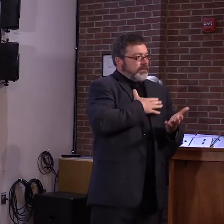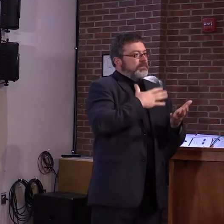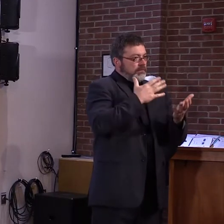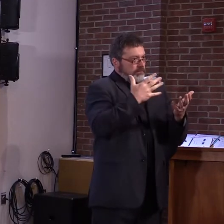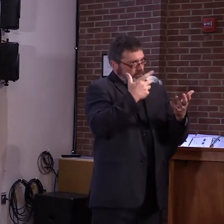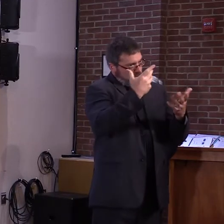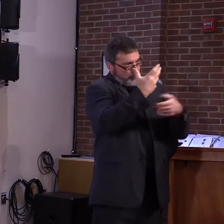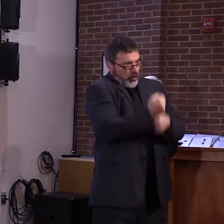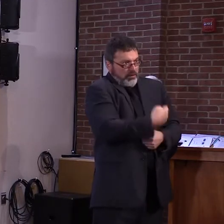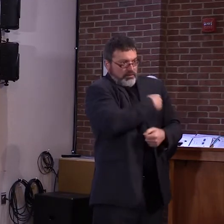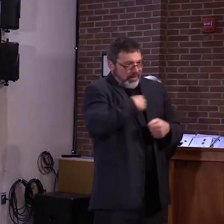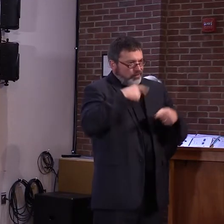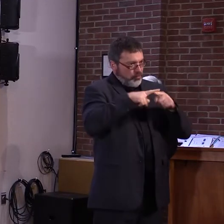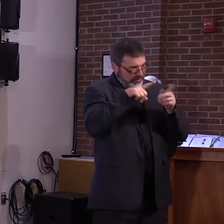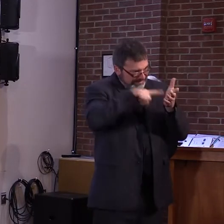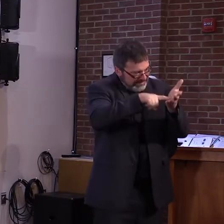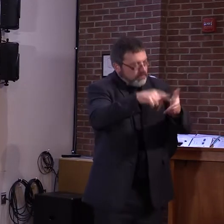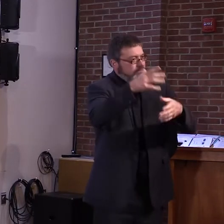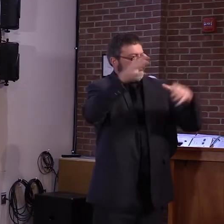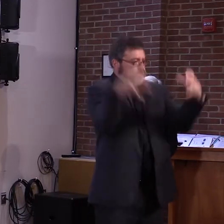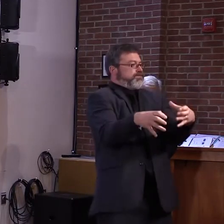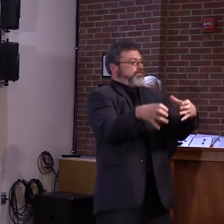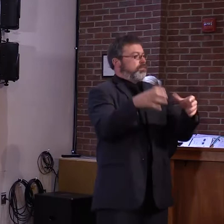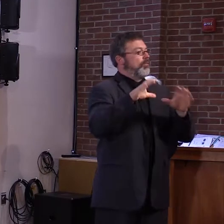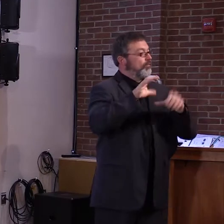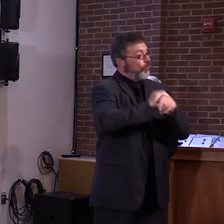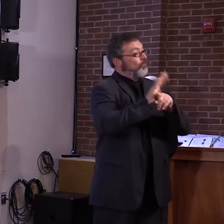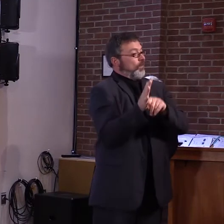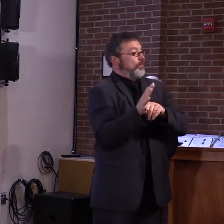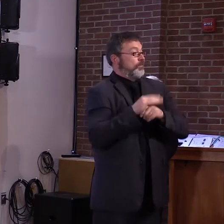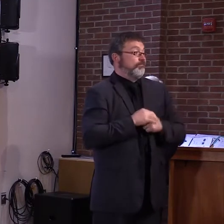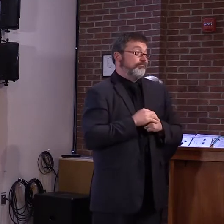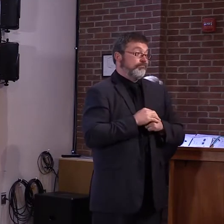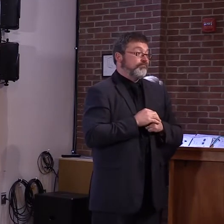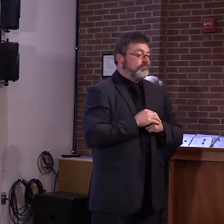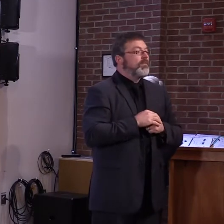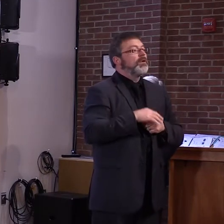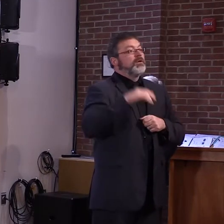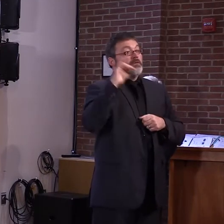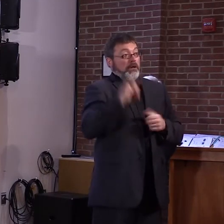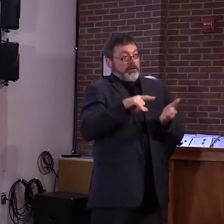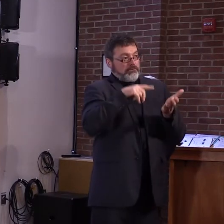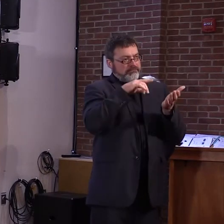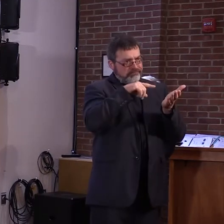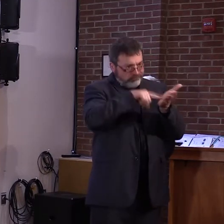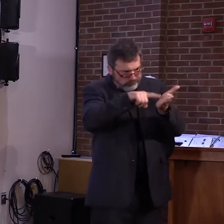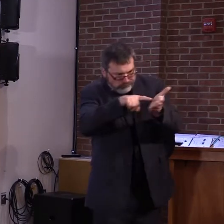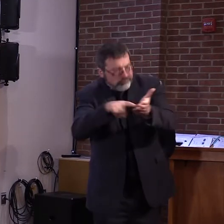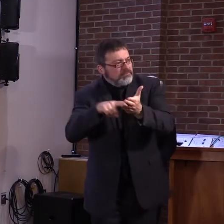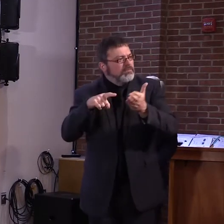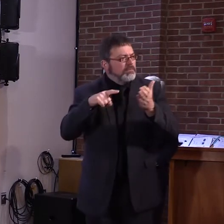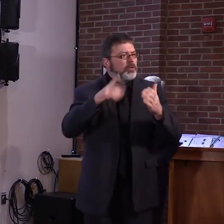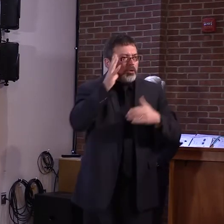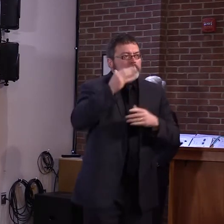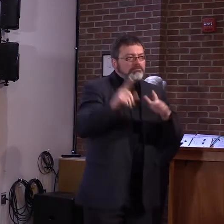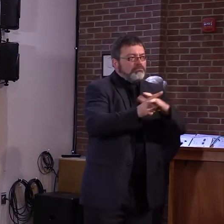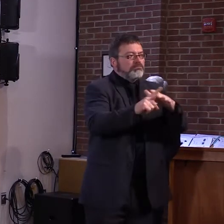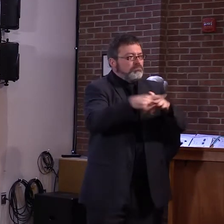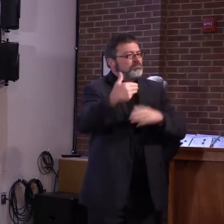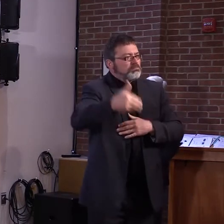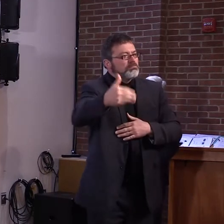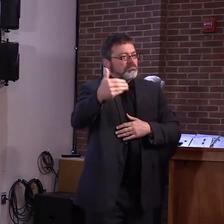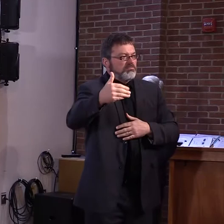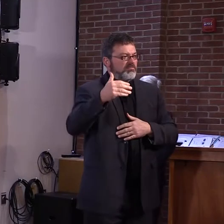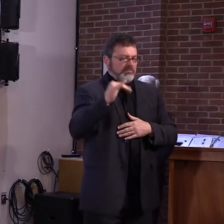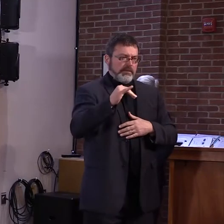states. Our track record in contact tracing should give Vermonters confidence that we can not only maintain the gains we have